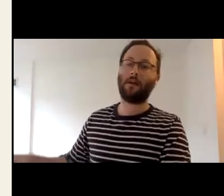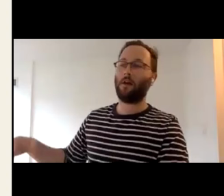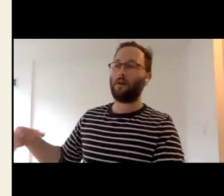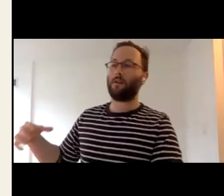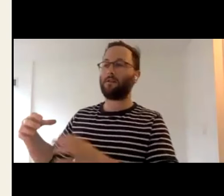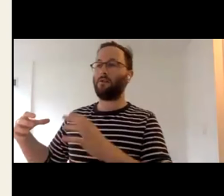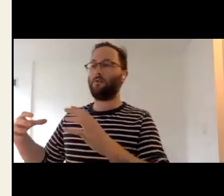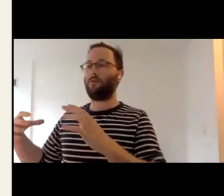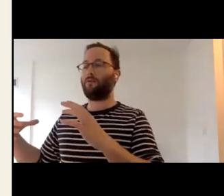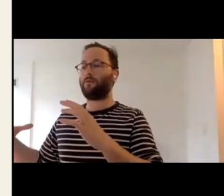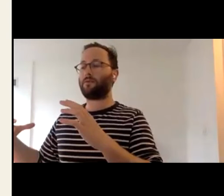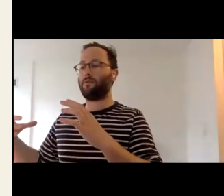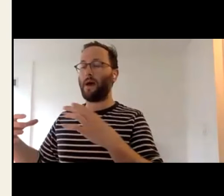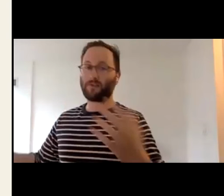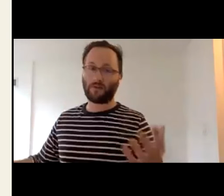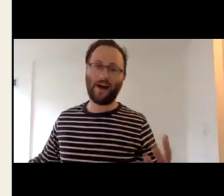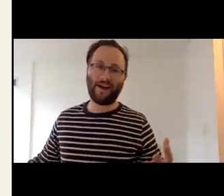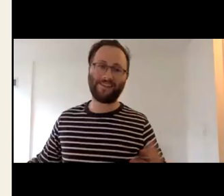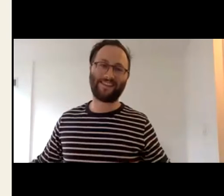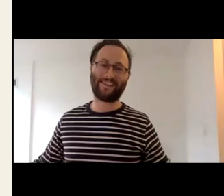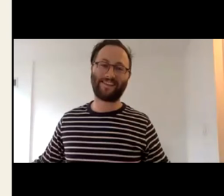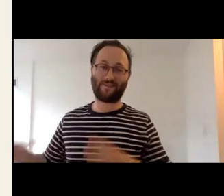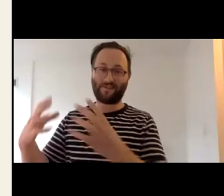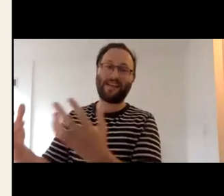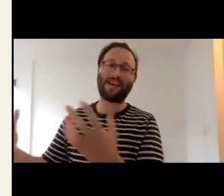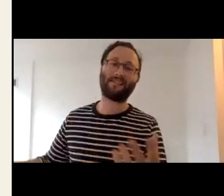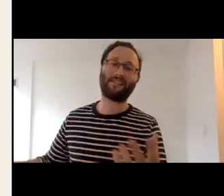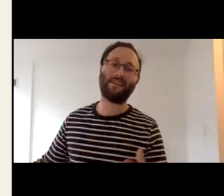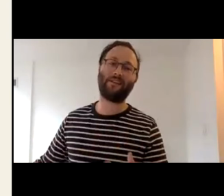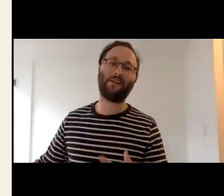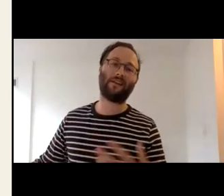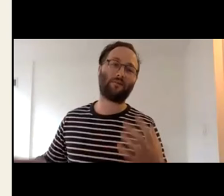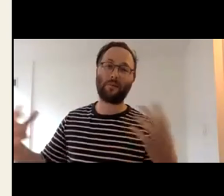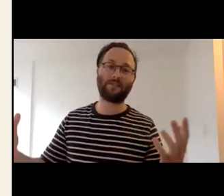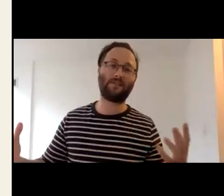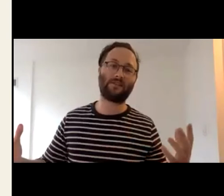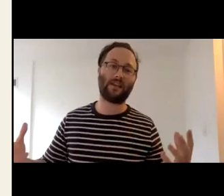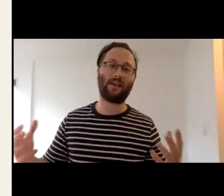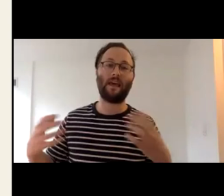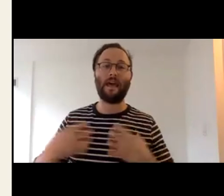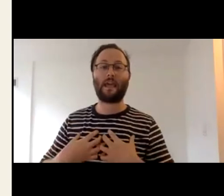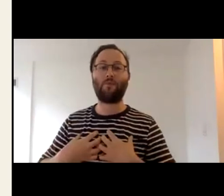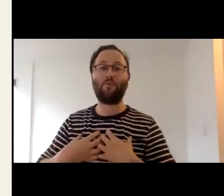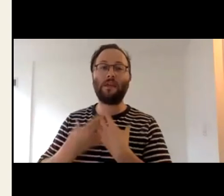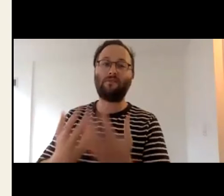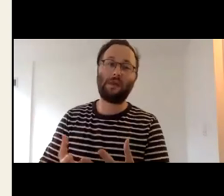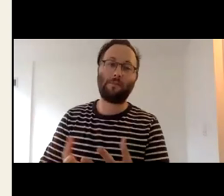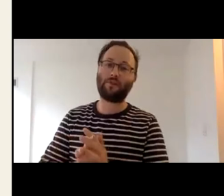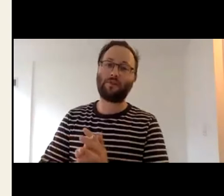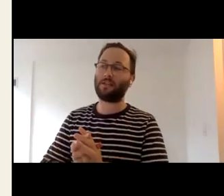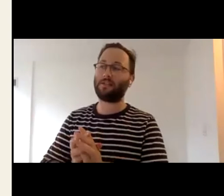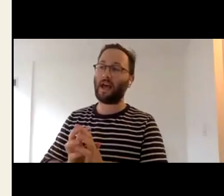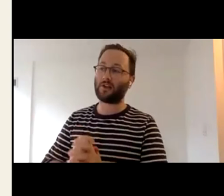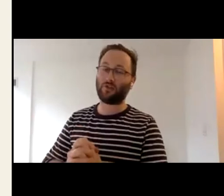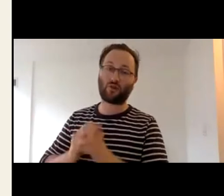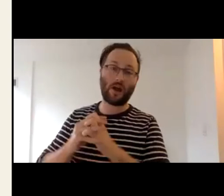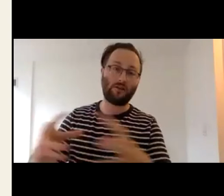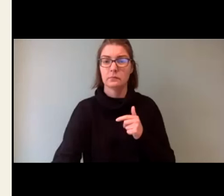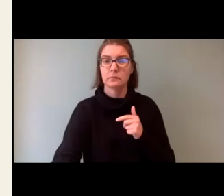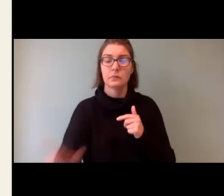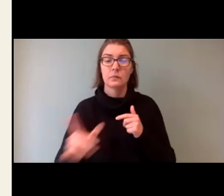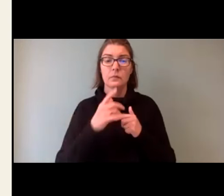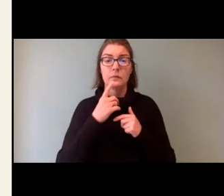and to sort of bastardize this fantastic learning theory. Like, we're basically just saying, can we give people the chance to actually